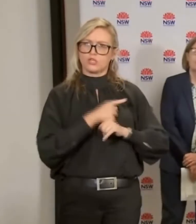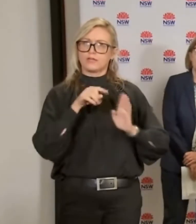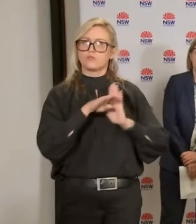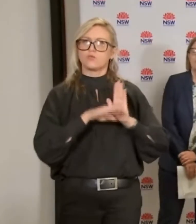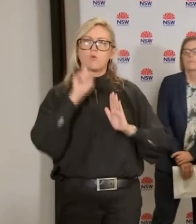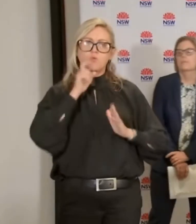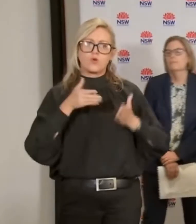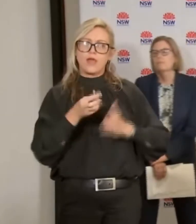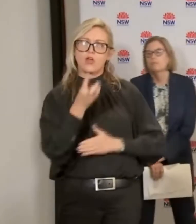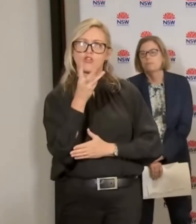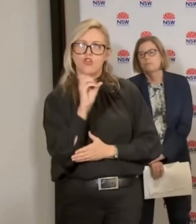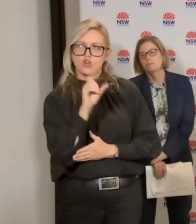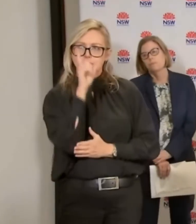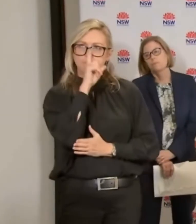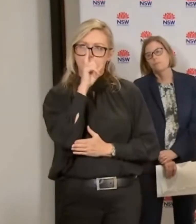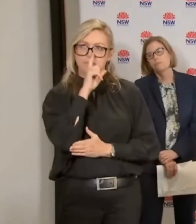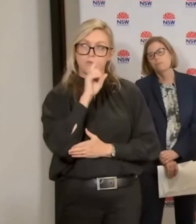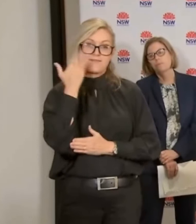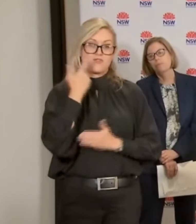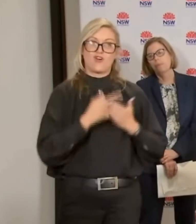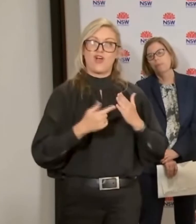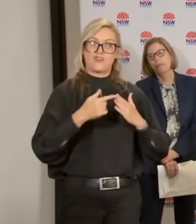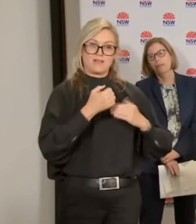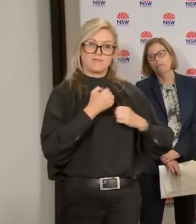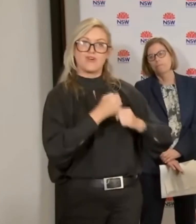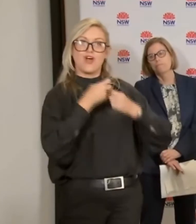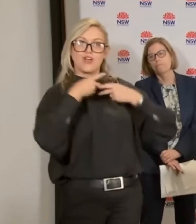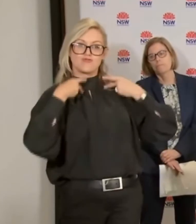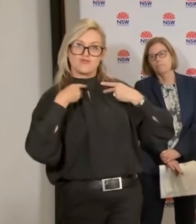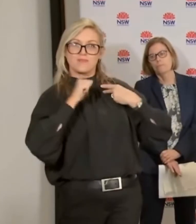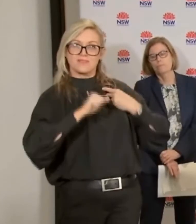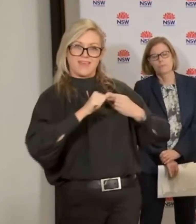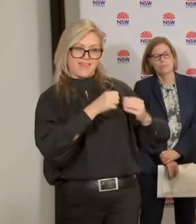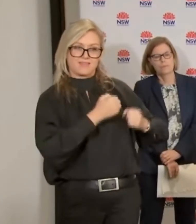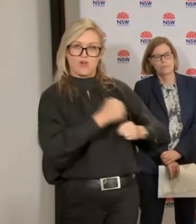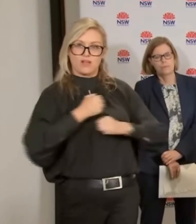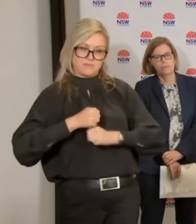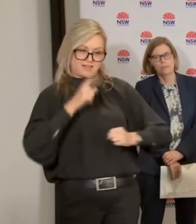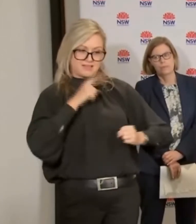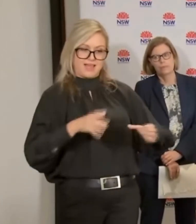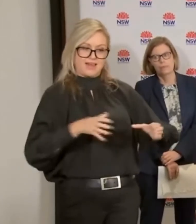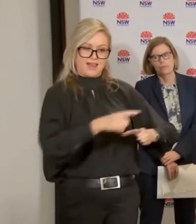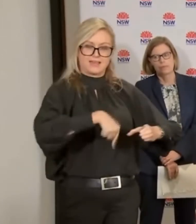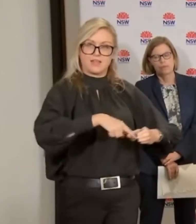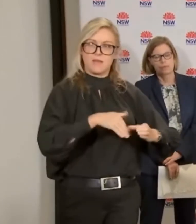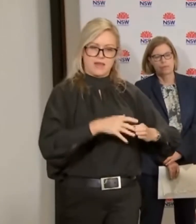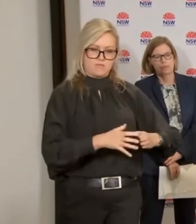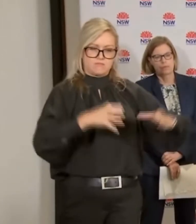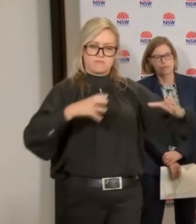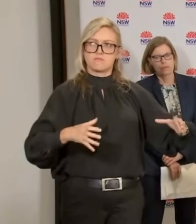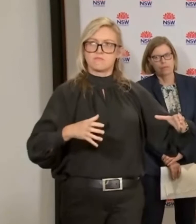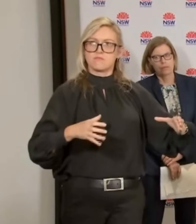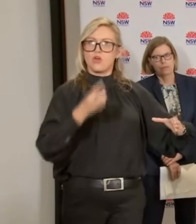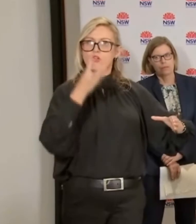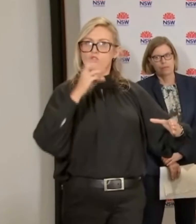dance at a wedding, not just a bridal party, but the cap is still 300 people. Why specifically have you kept the cap at 300 people